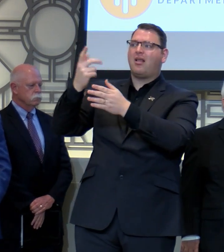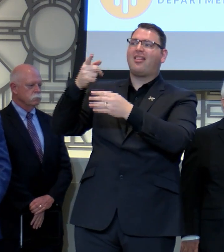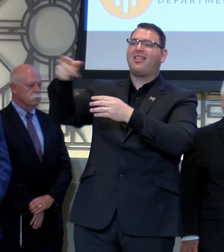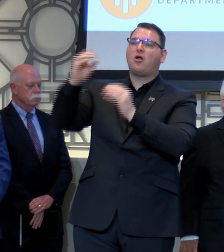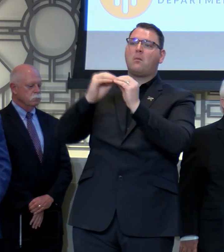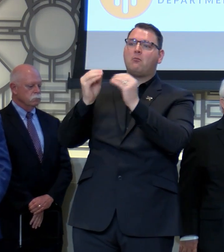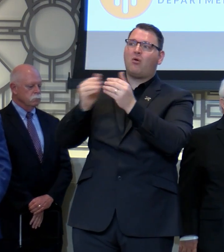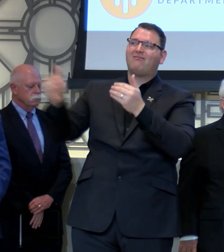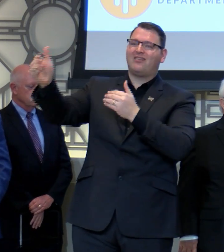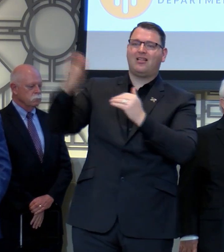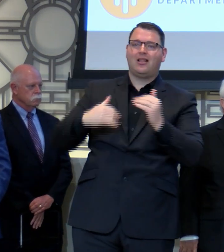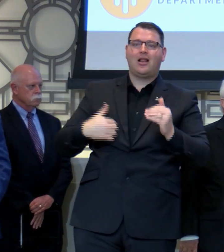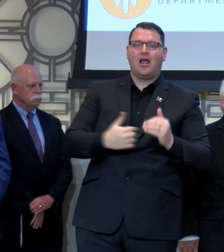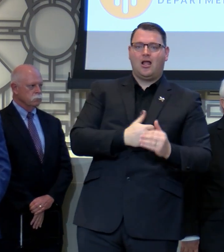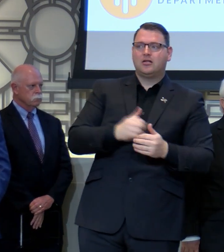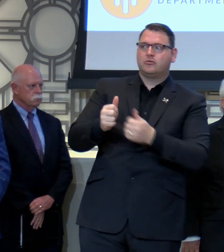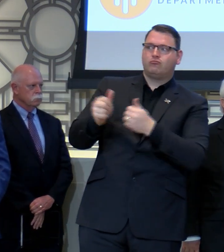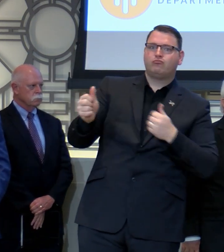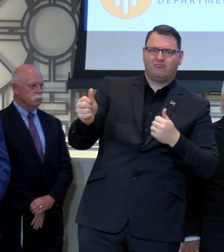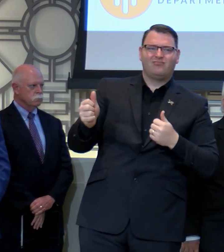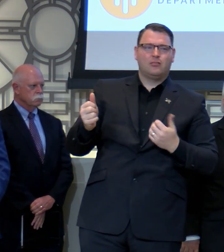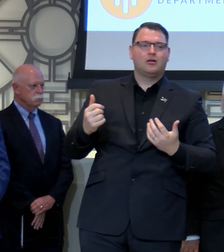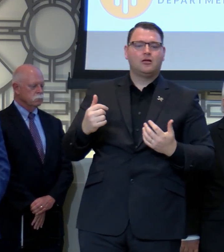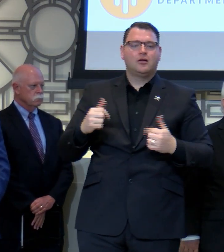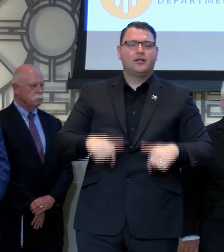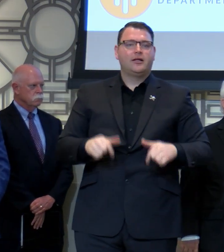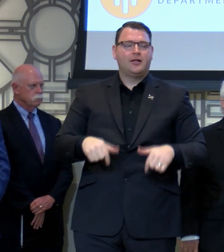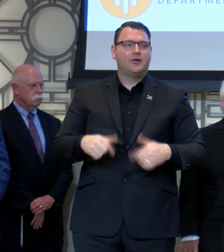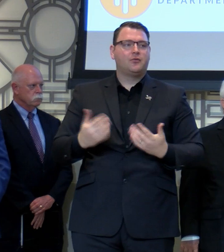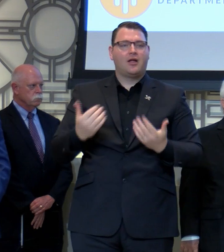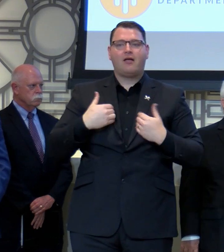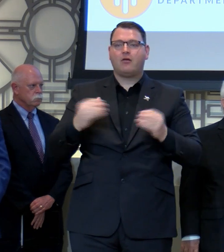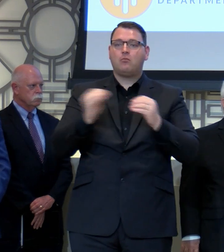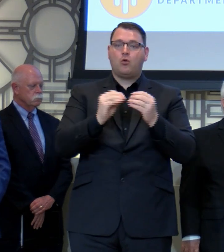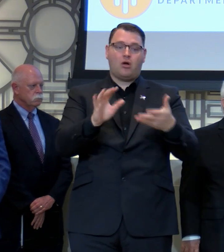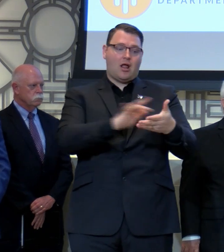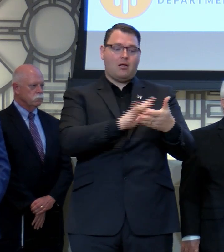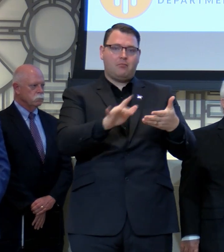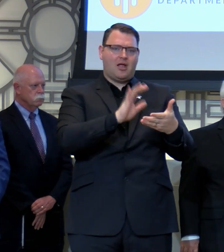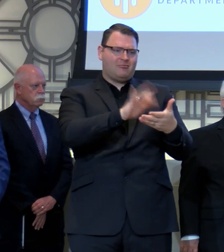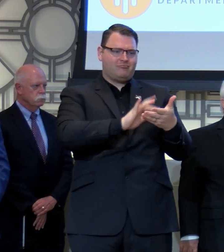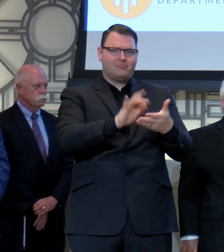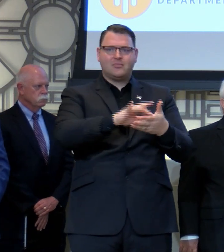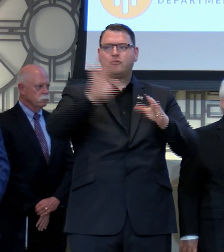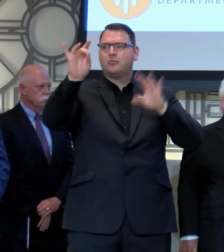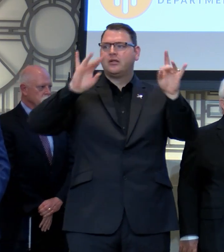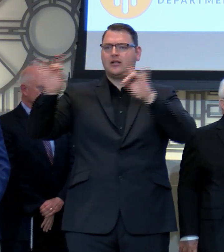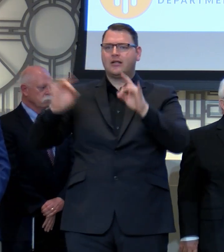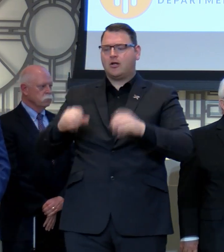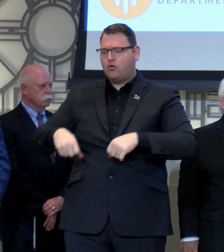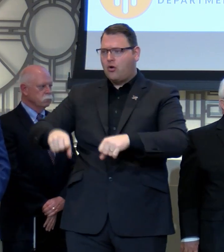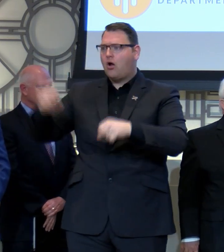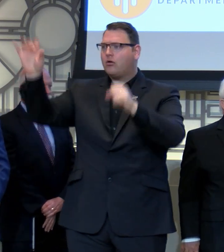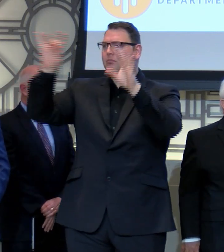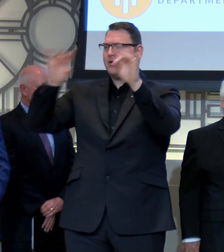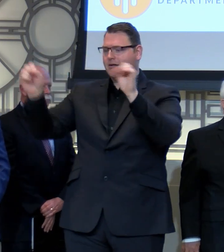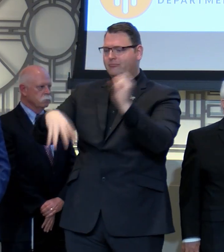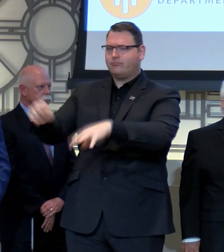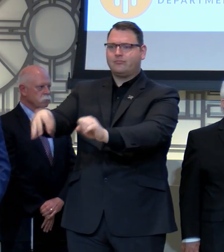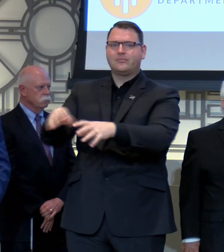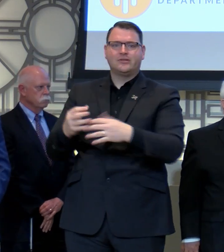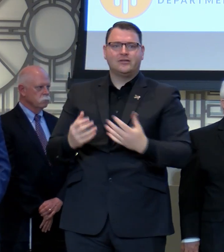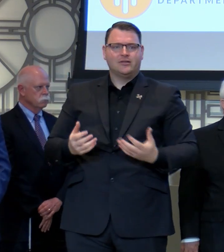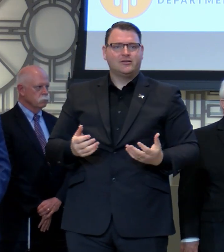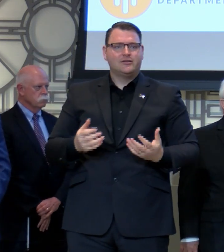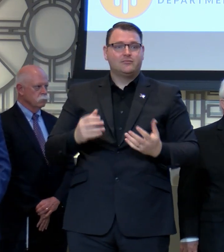we are. And so as you look at having to have more iPads to pick off of, more carts to pick off of, is how do you double or triple your